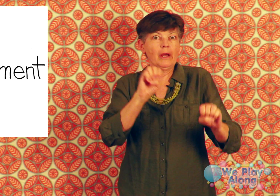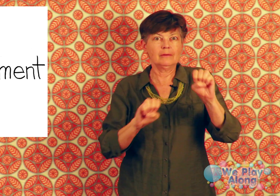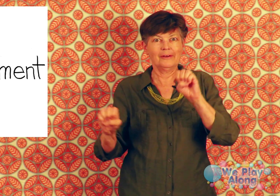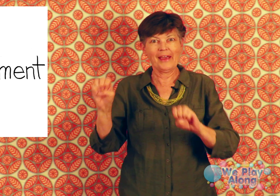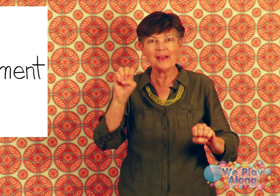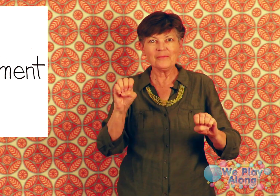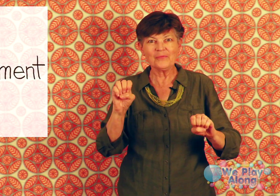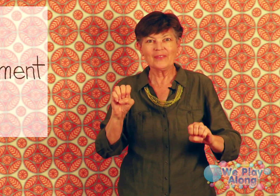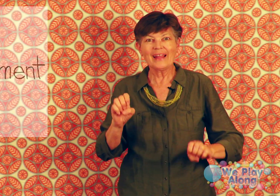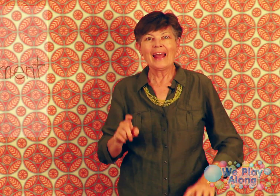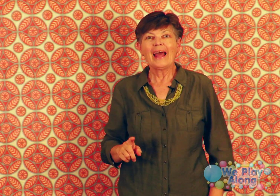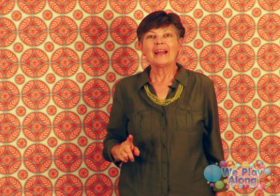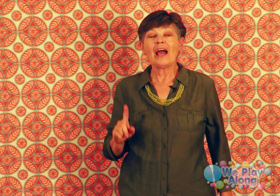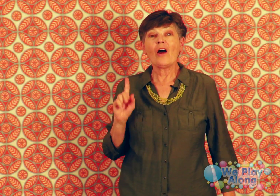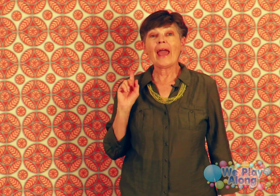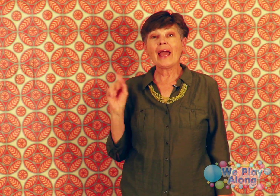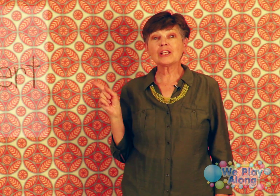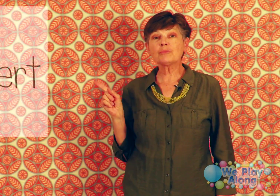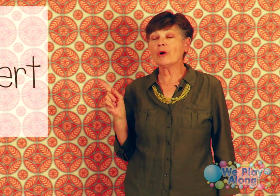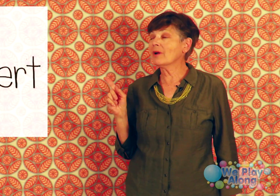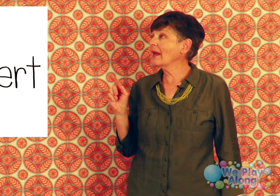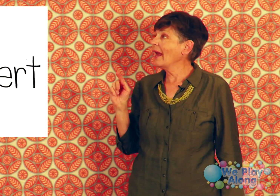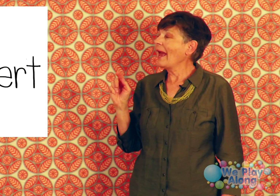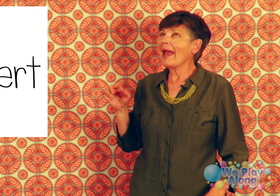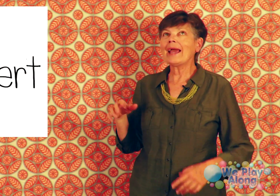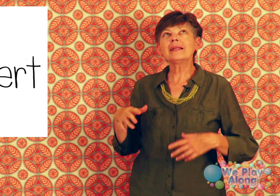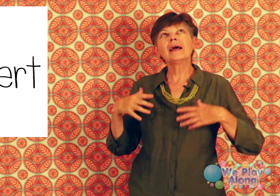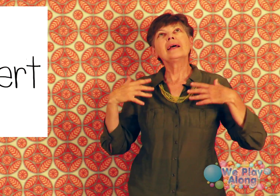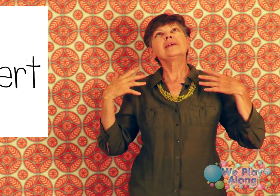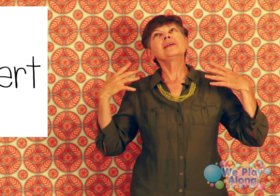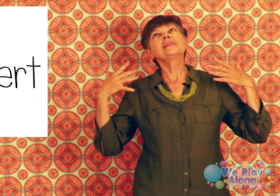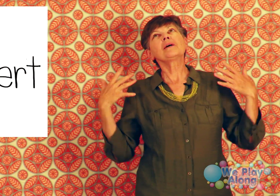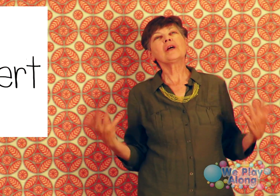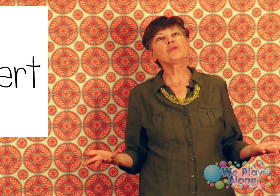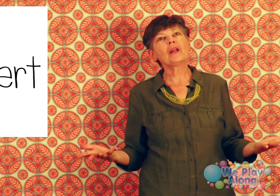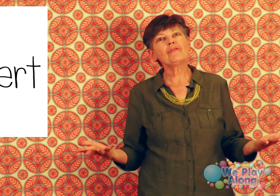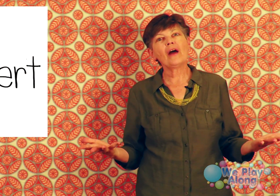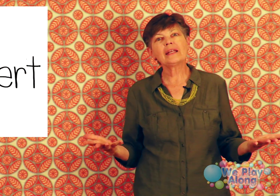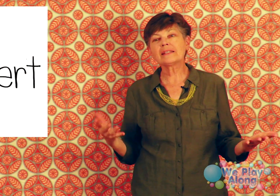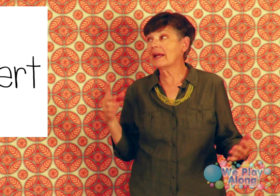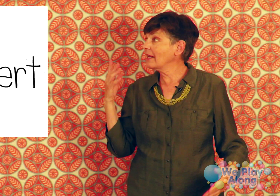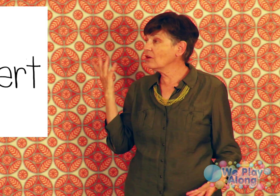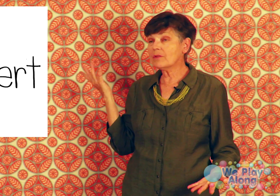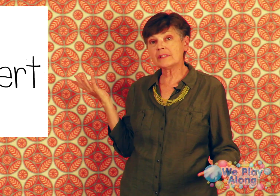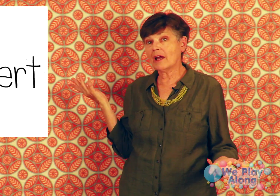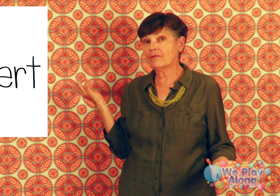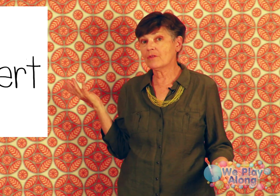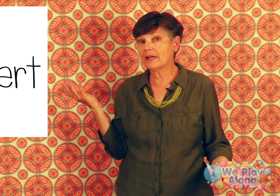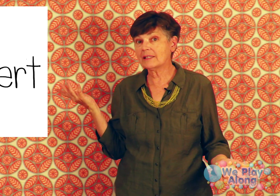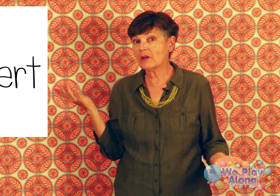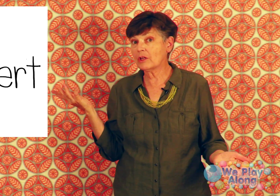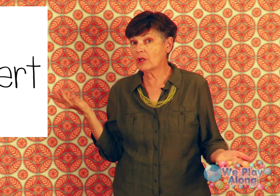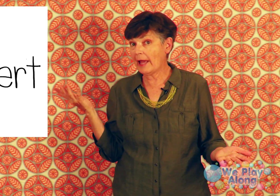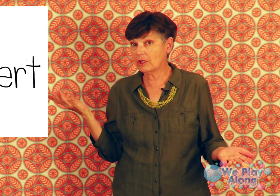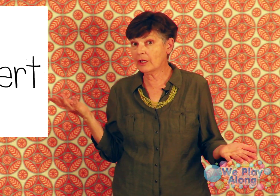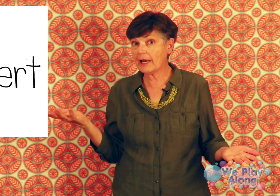experiment, okay? Now, expert, and sometimes when I find a sign, I didn't know the sign for this, I had to look it